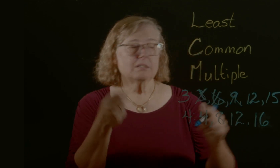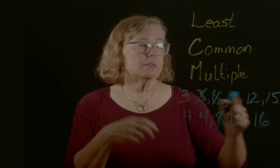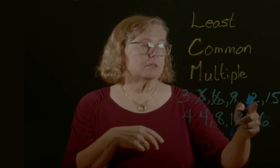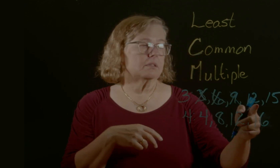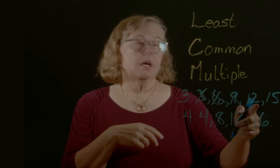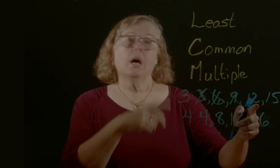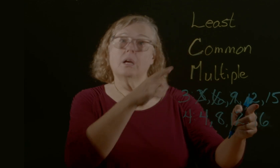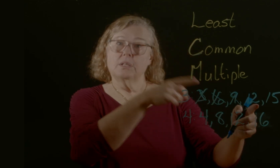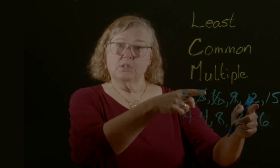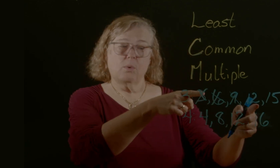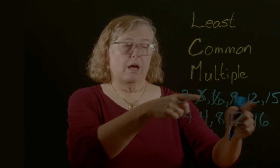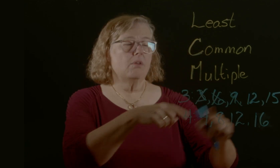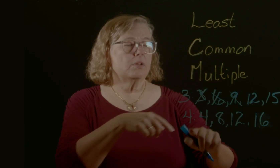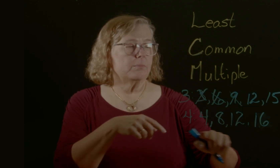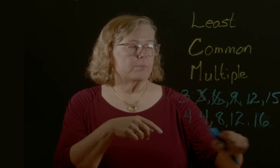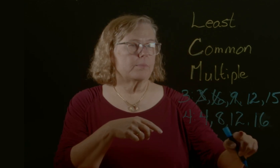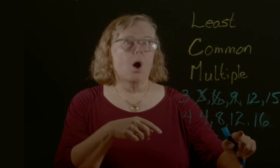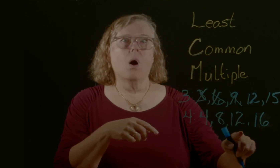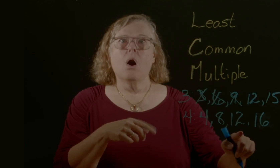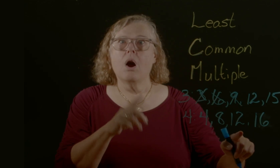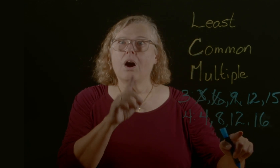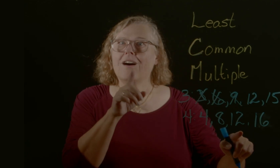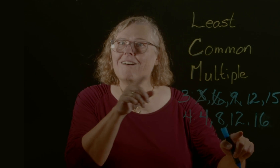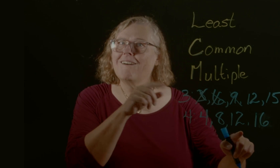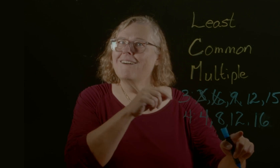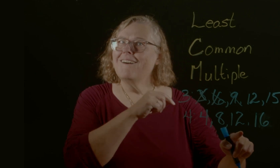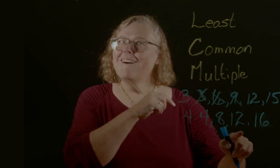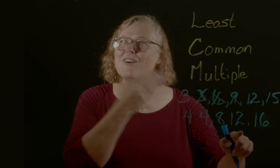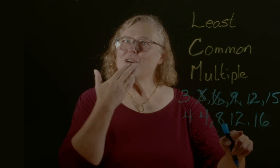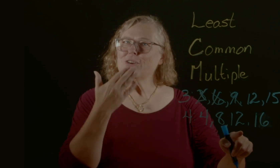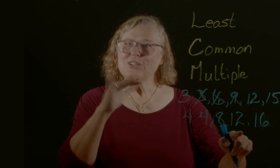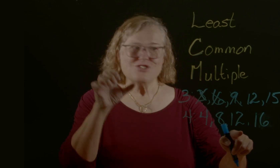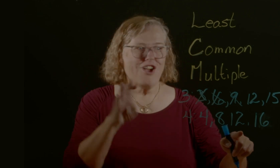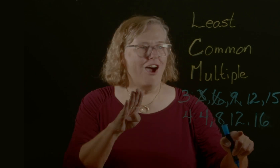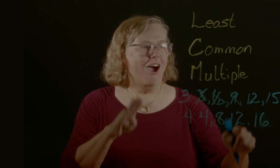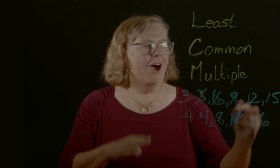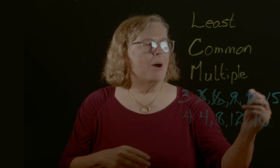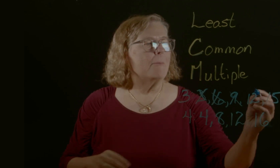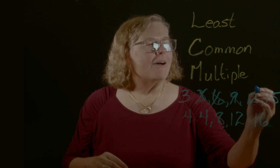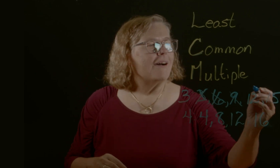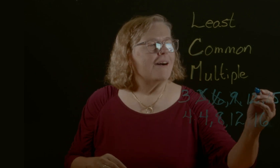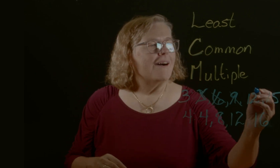12, there's one. Hey, good job, look at that. Here's a